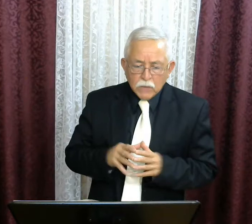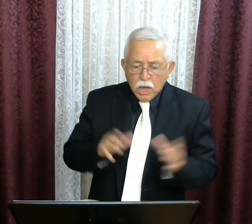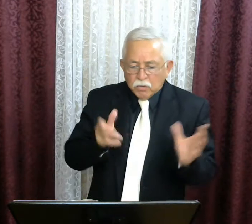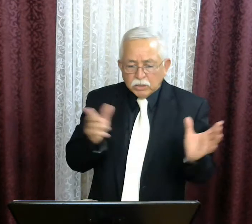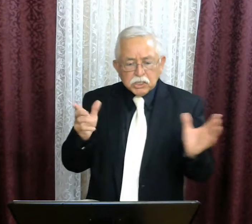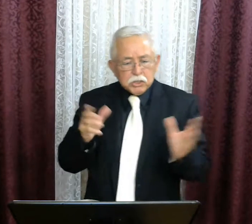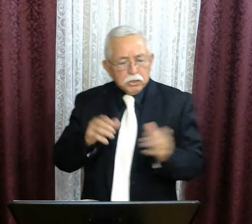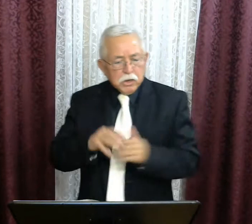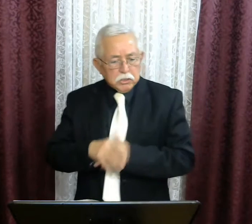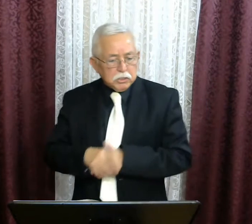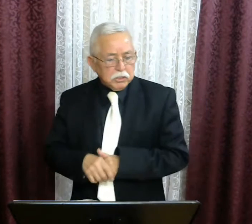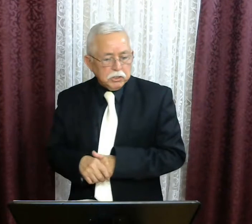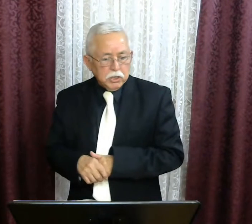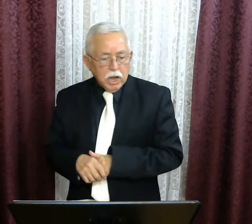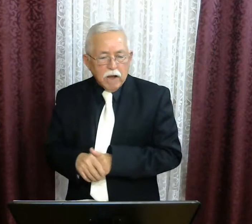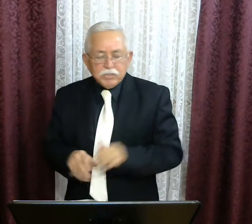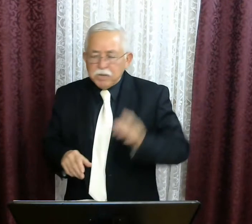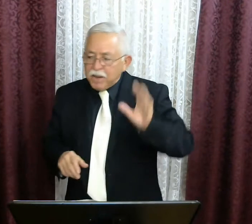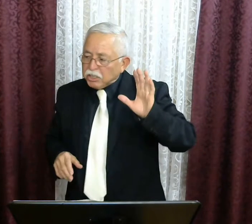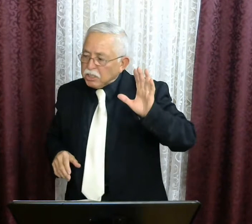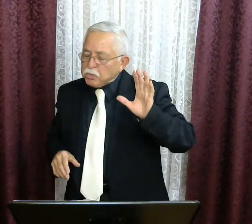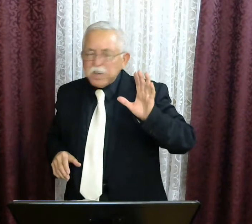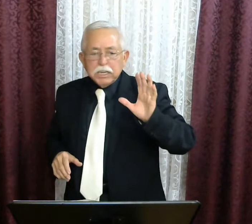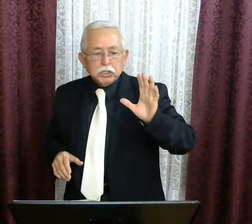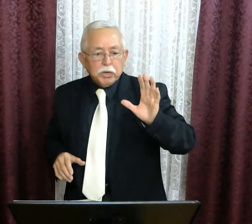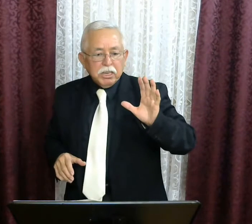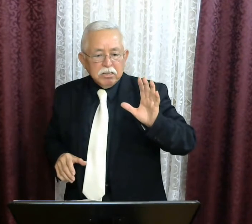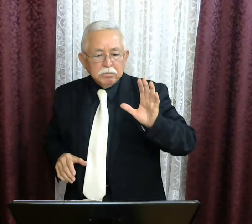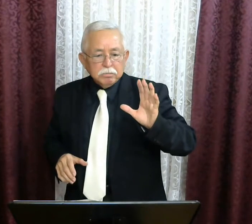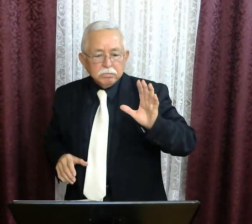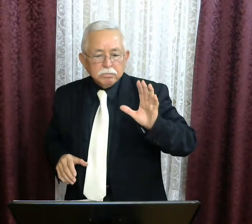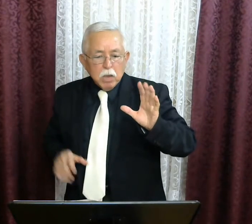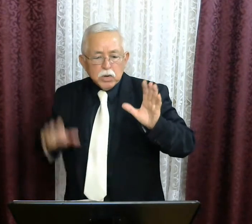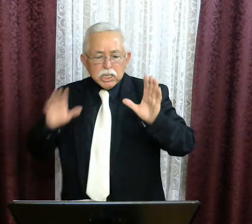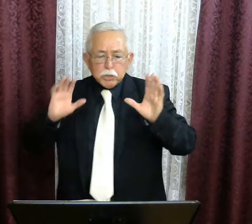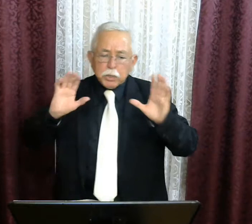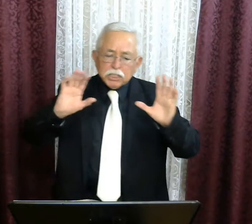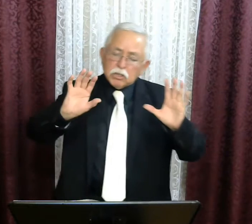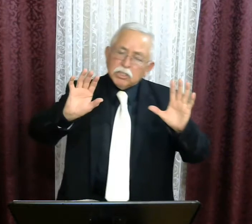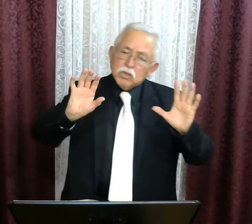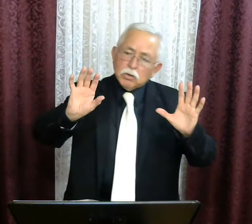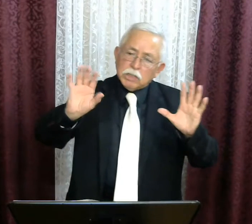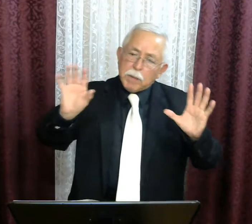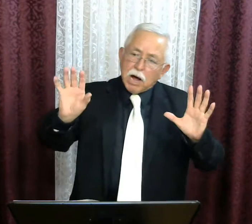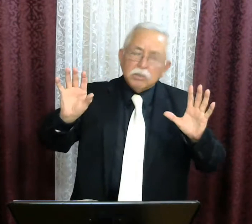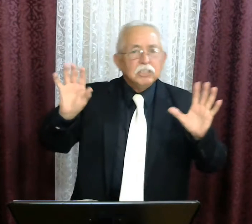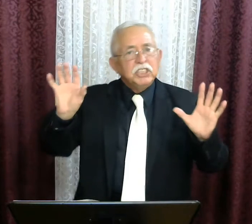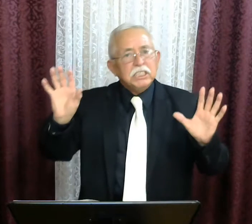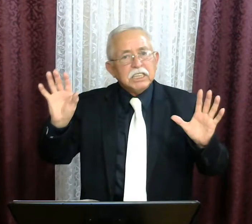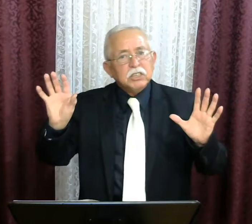From the studios of the Evangelist Ministry, we spread the good news about Jesus